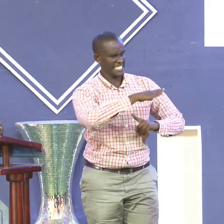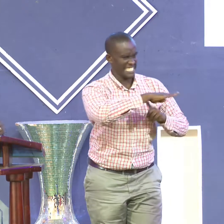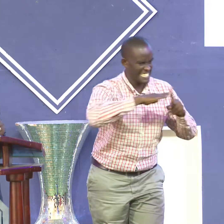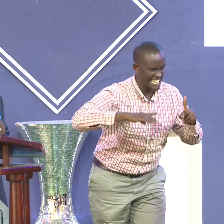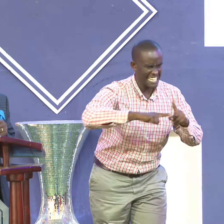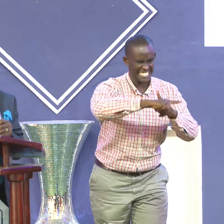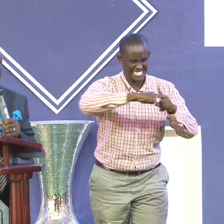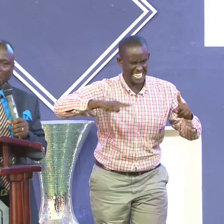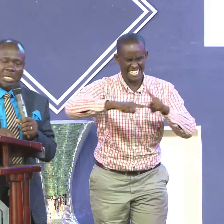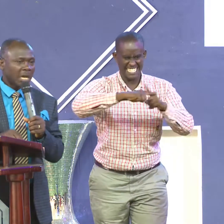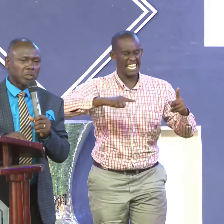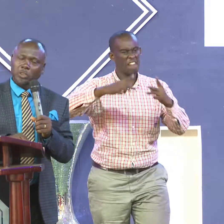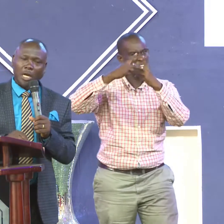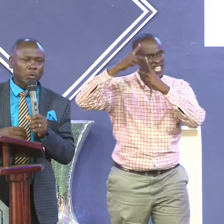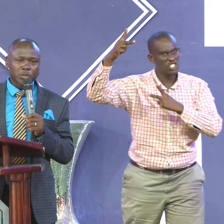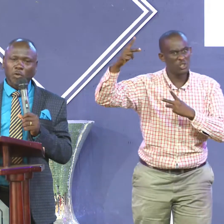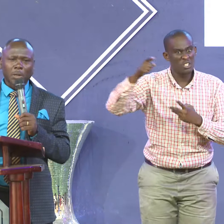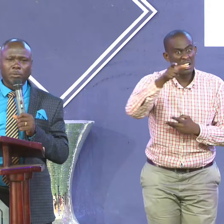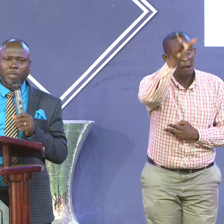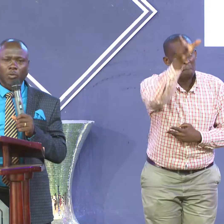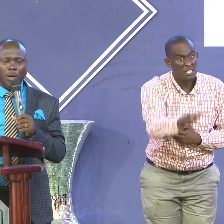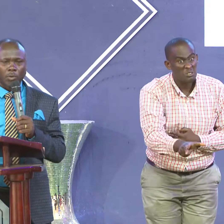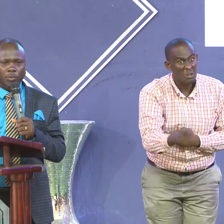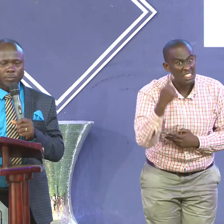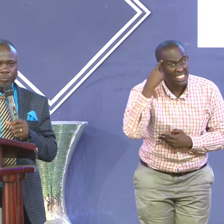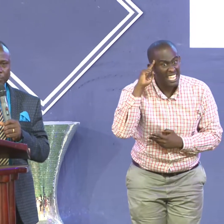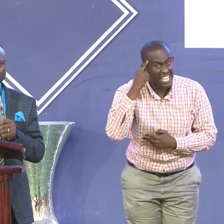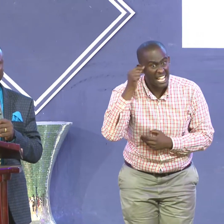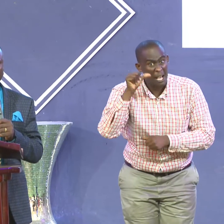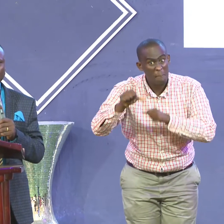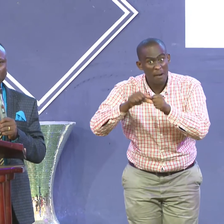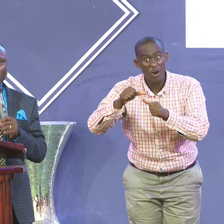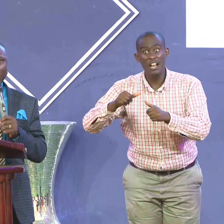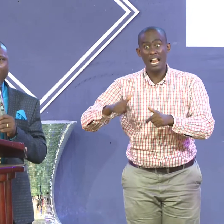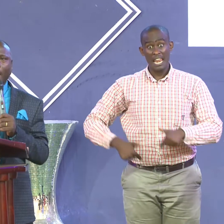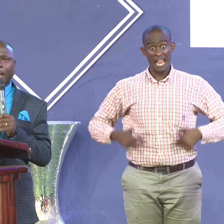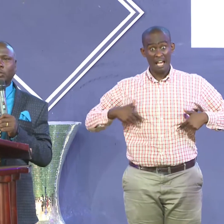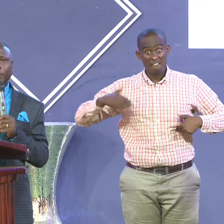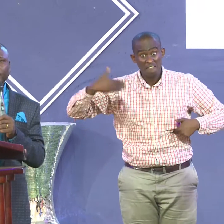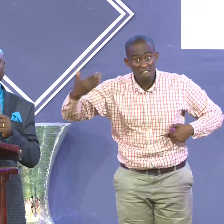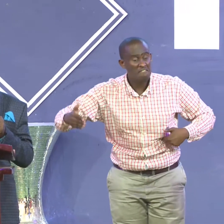works against killing that vision. When you no longer think about